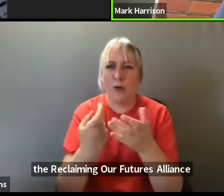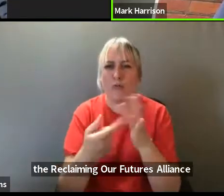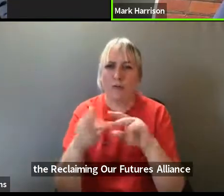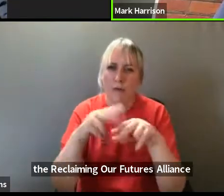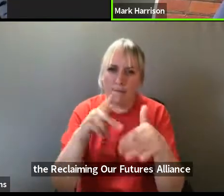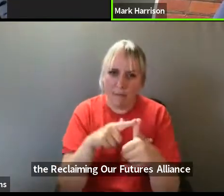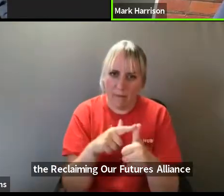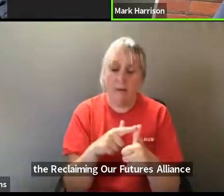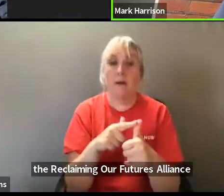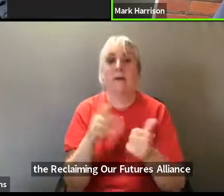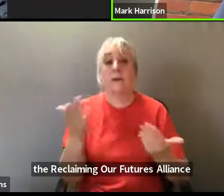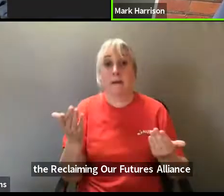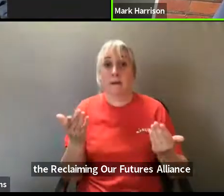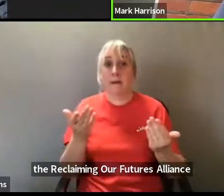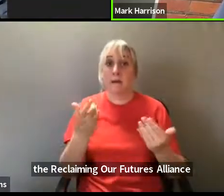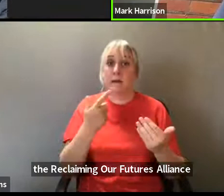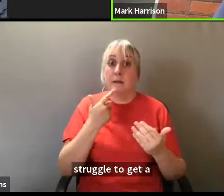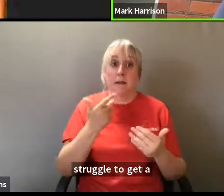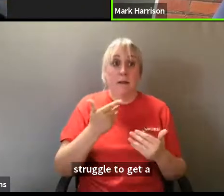system, and